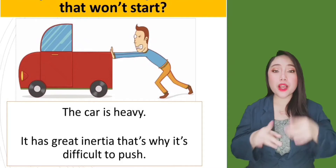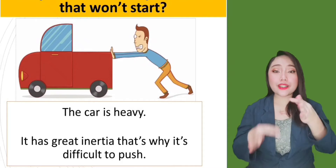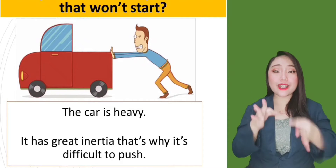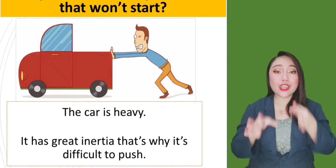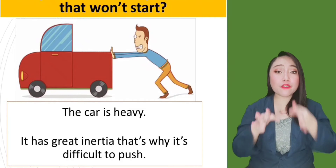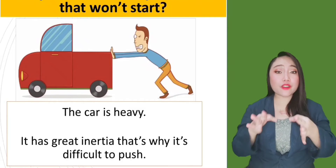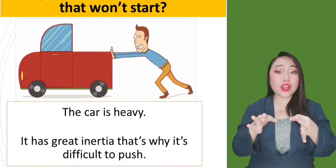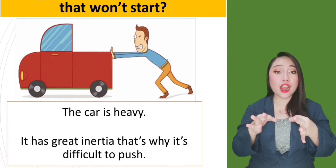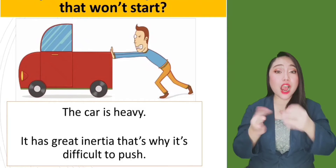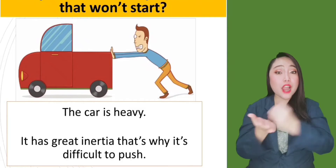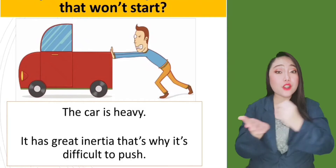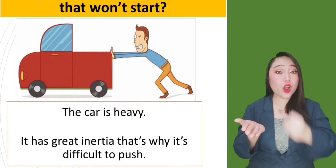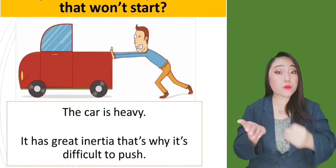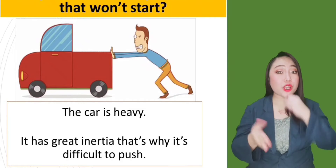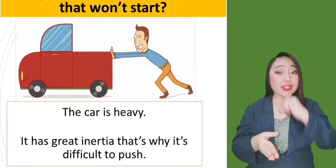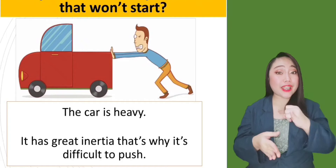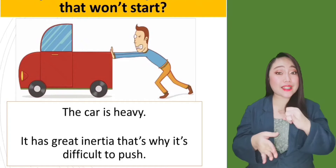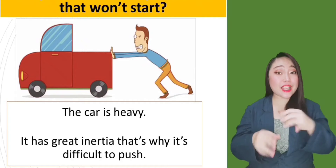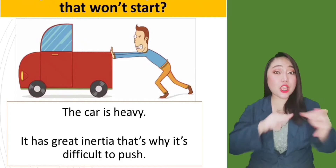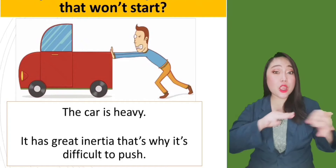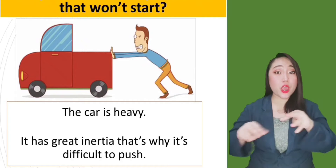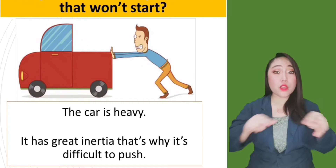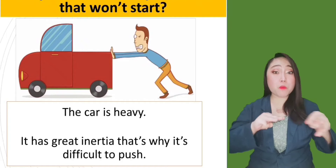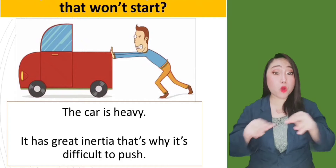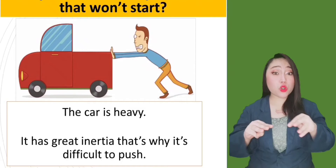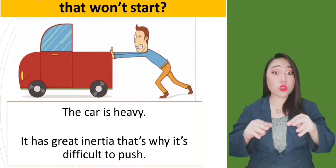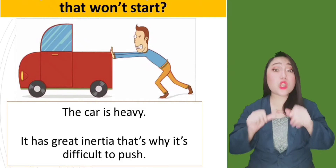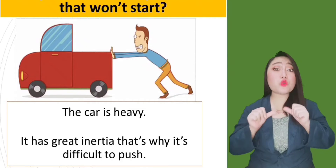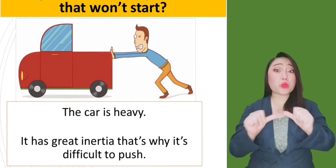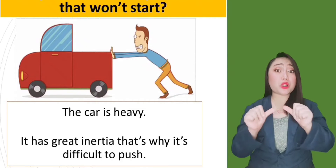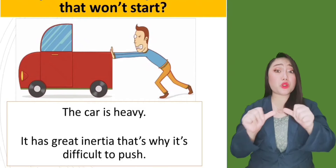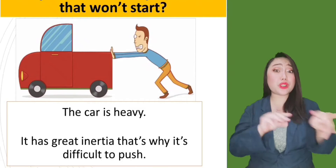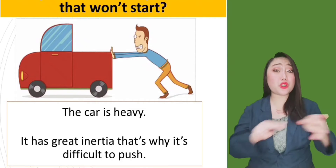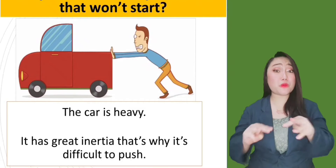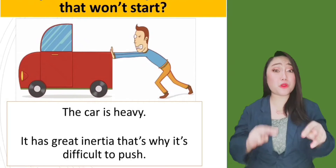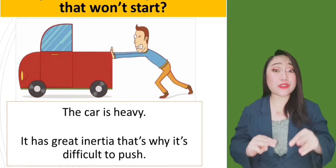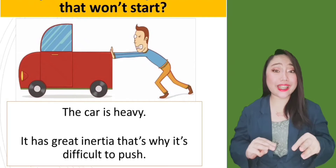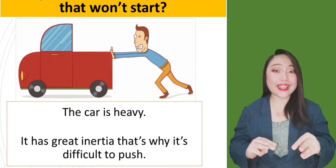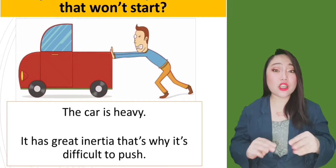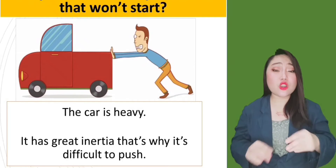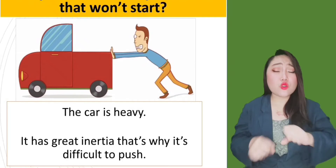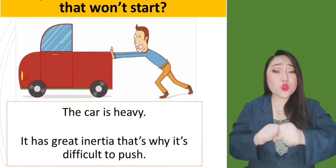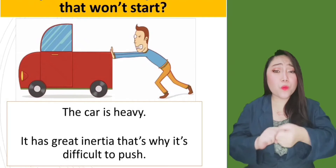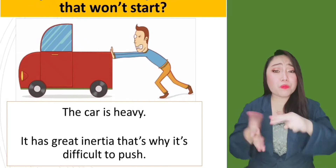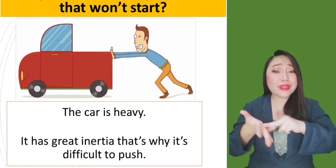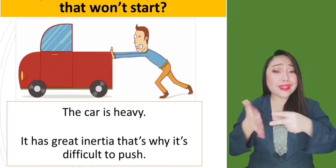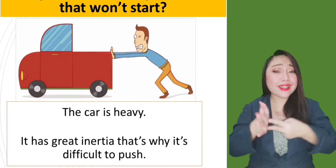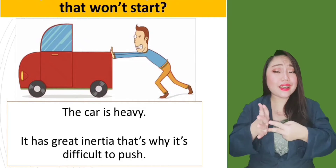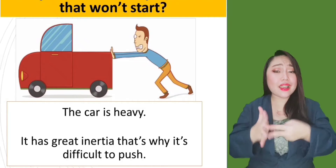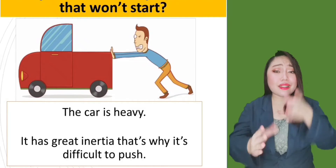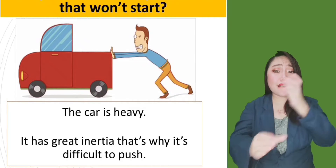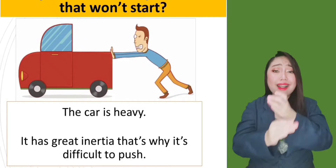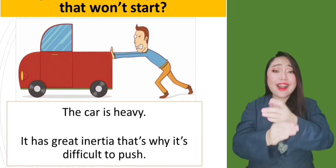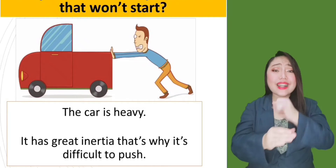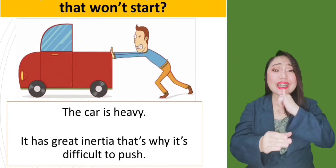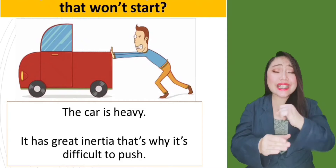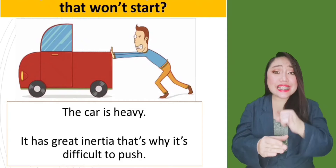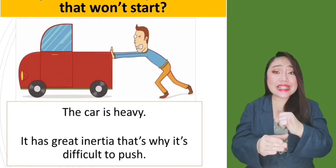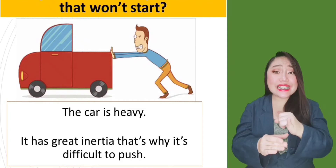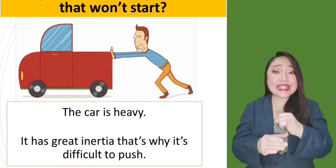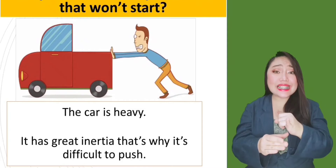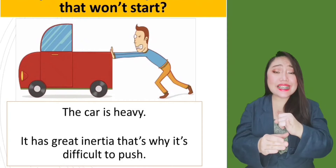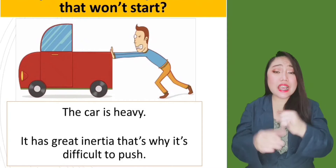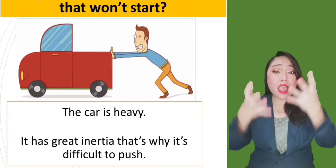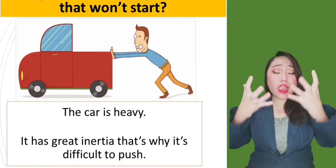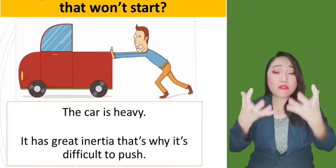rest. But if an object is moving, it will continue moving. So it